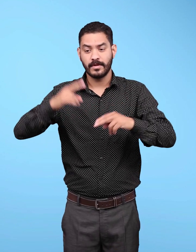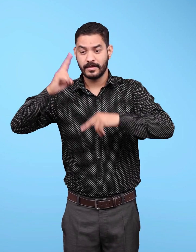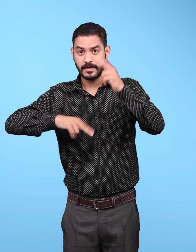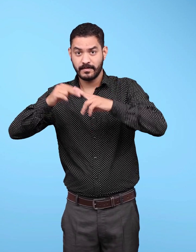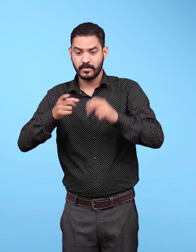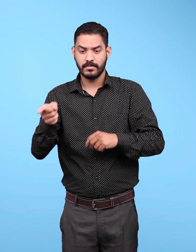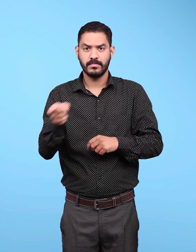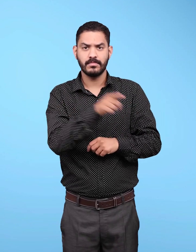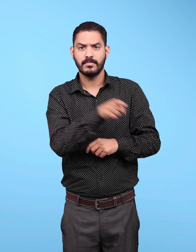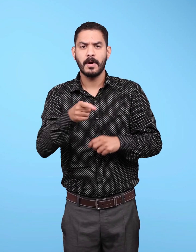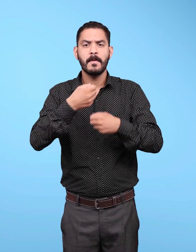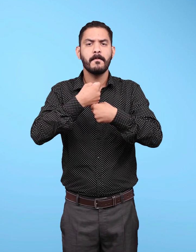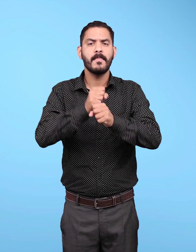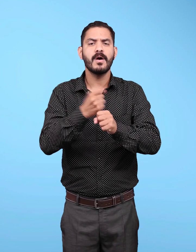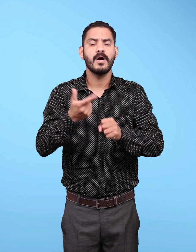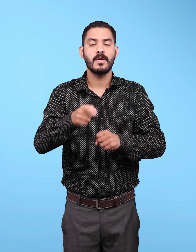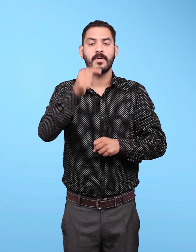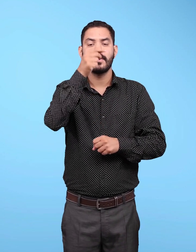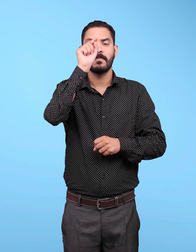you use almost every day.